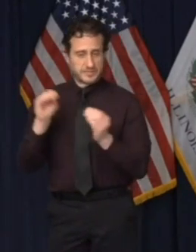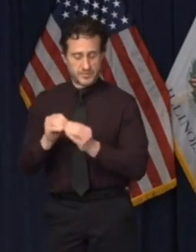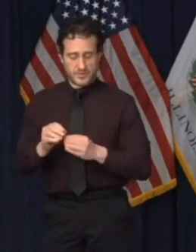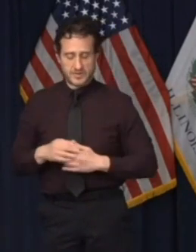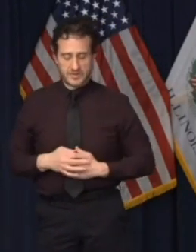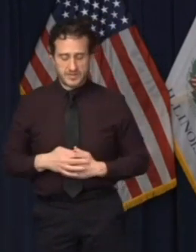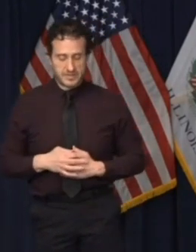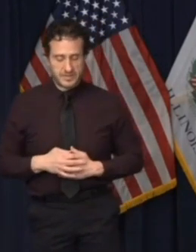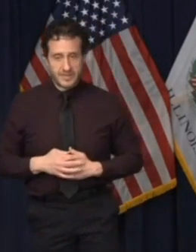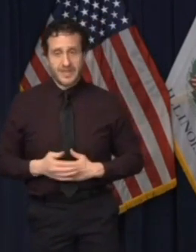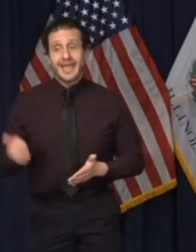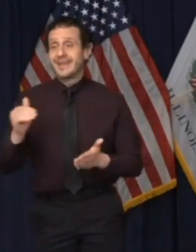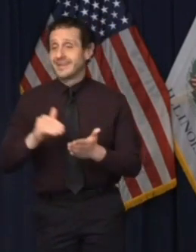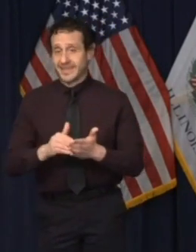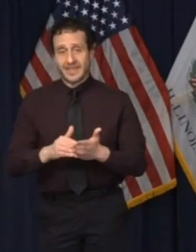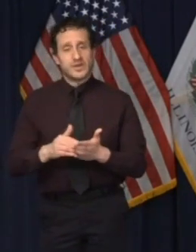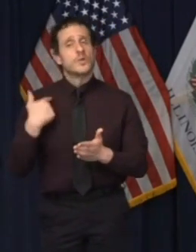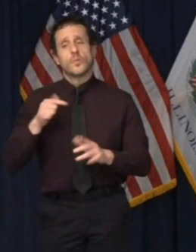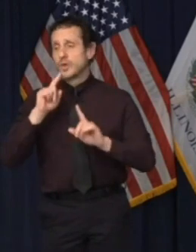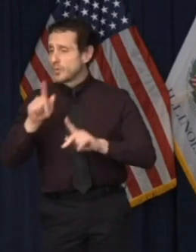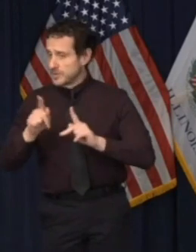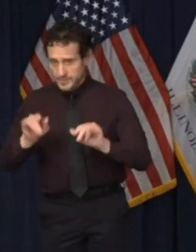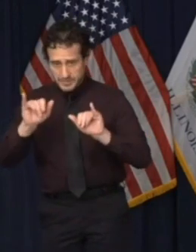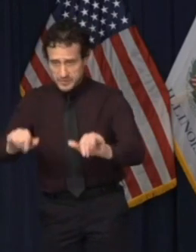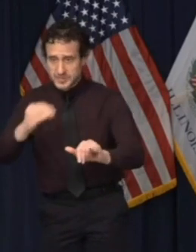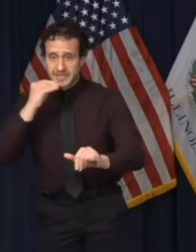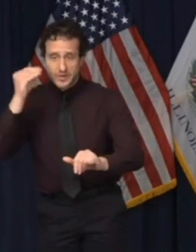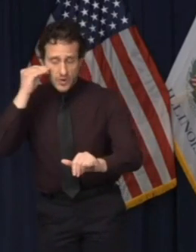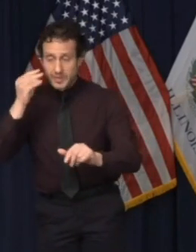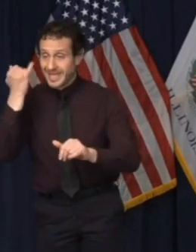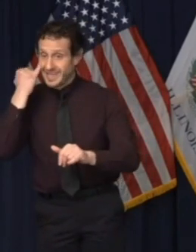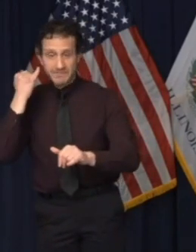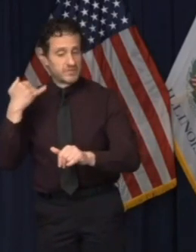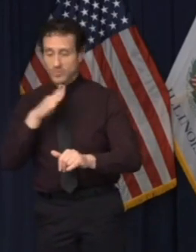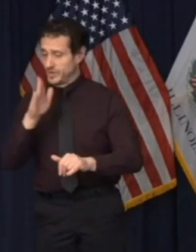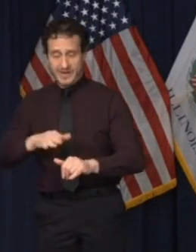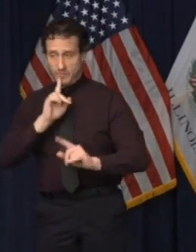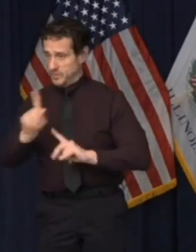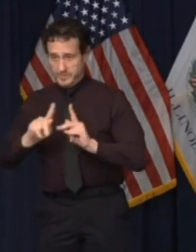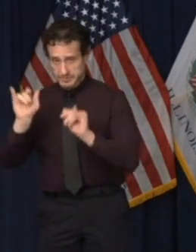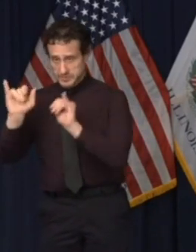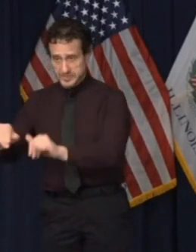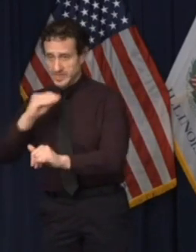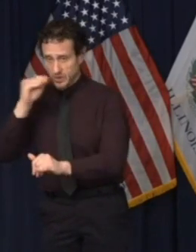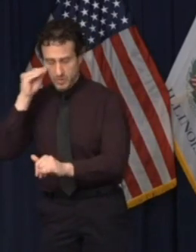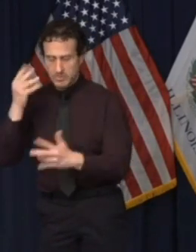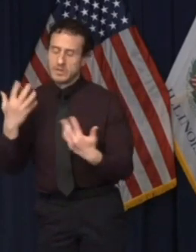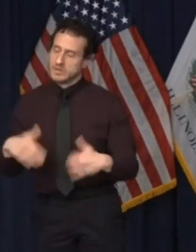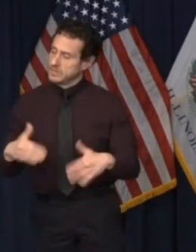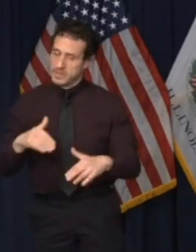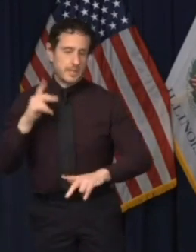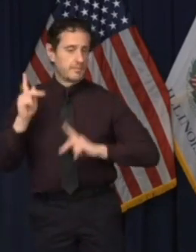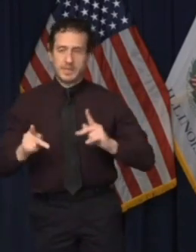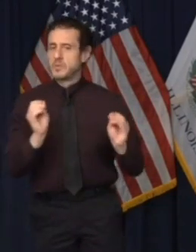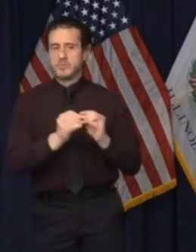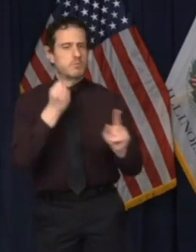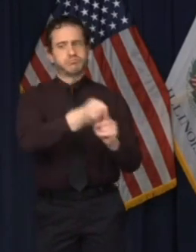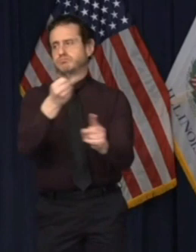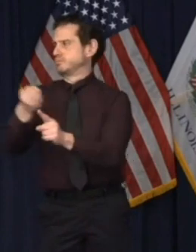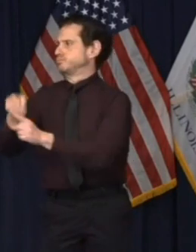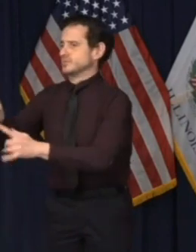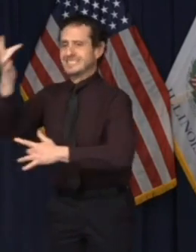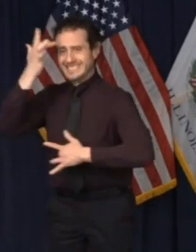not established mitigation measures, by now we would have needed thousands more ventilators beyond our existing